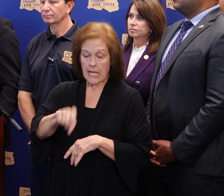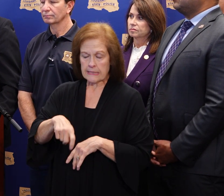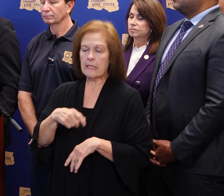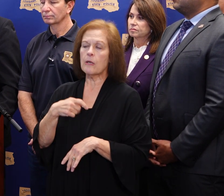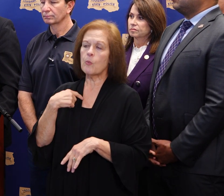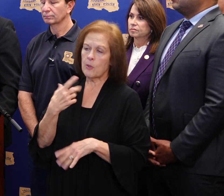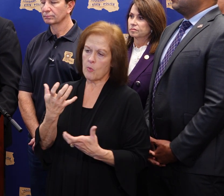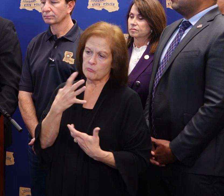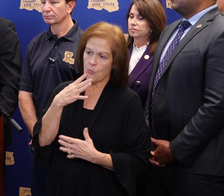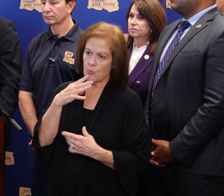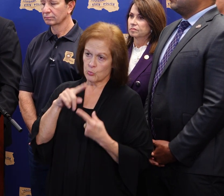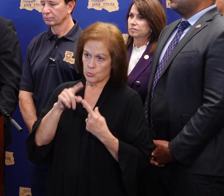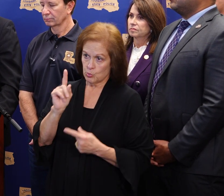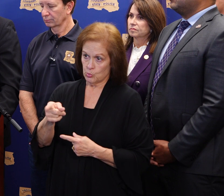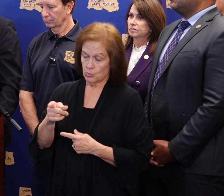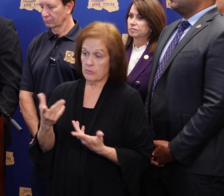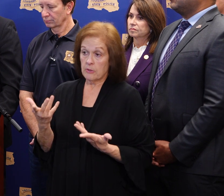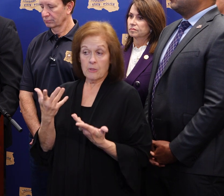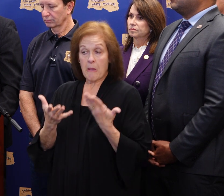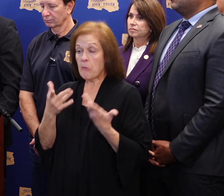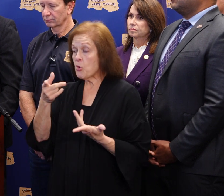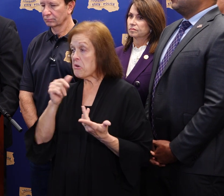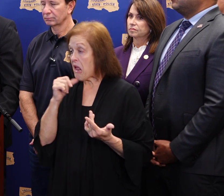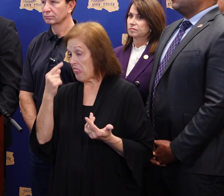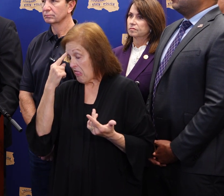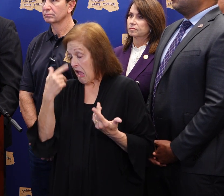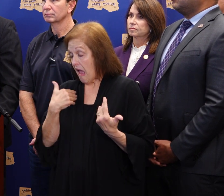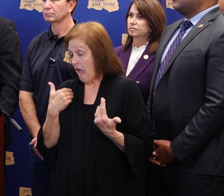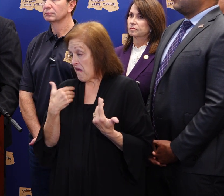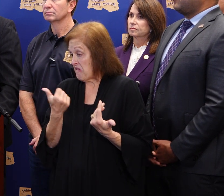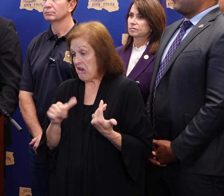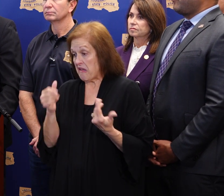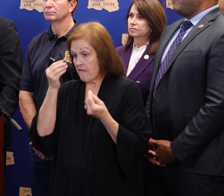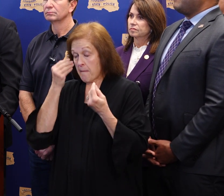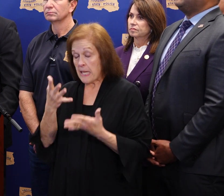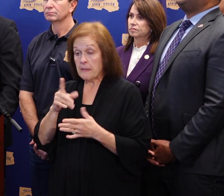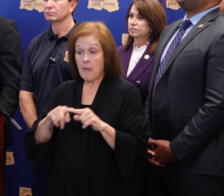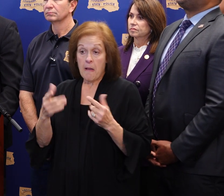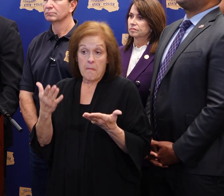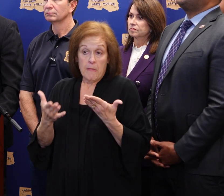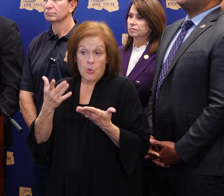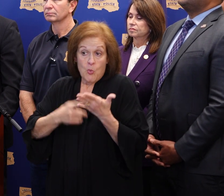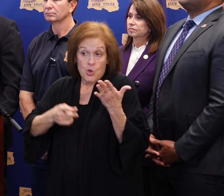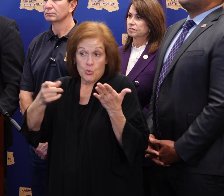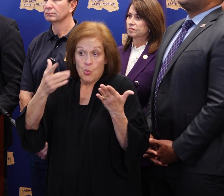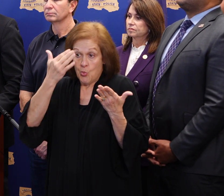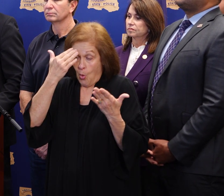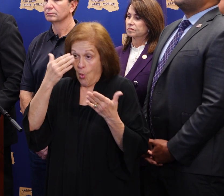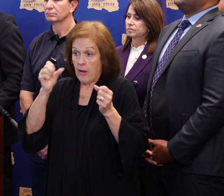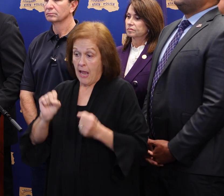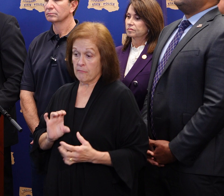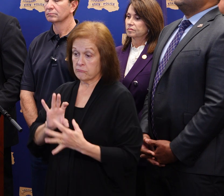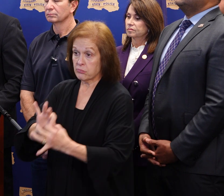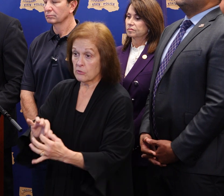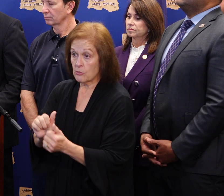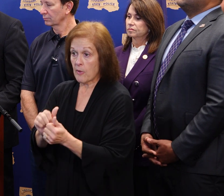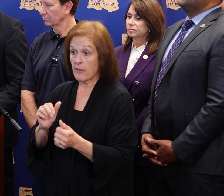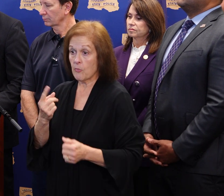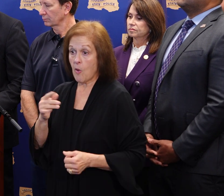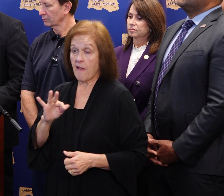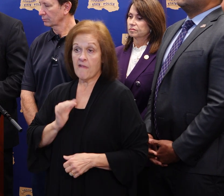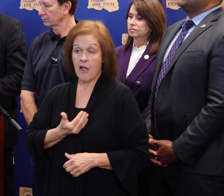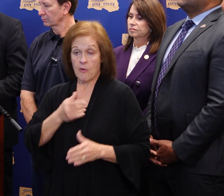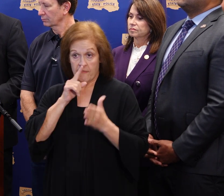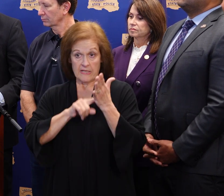to talk to you. You may not think you have relevant information, but what you know could tie in to one of our investigative